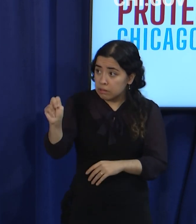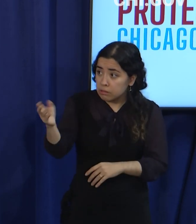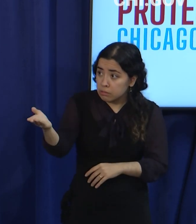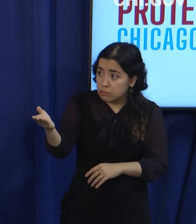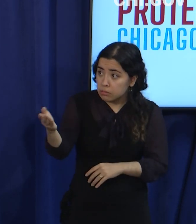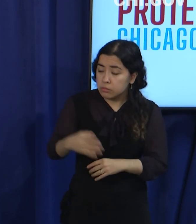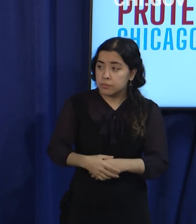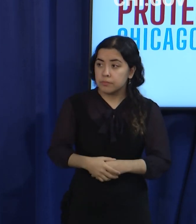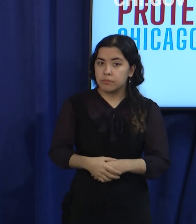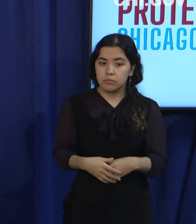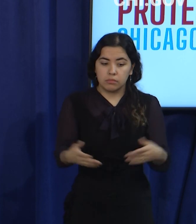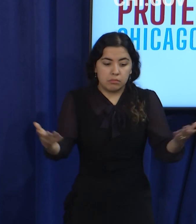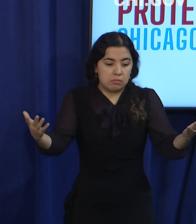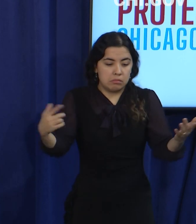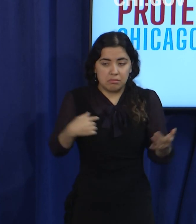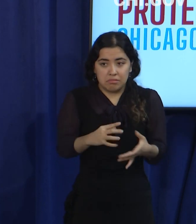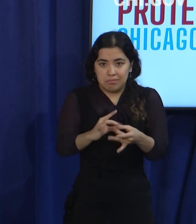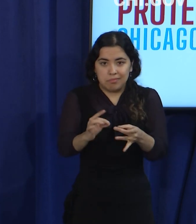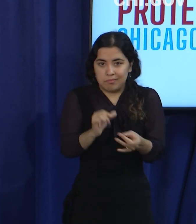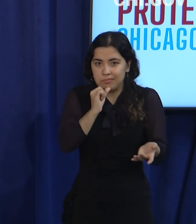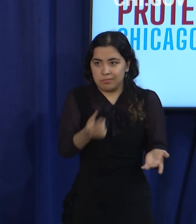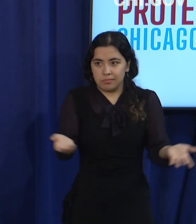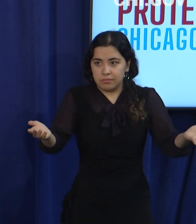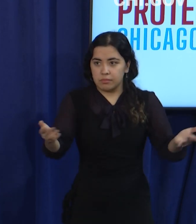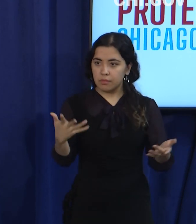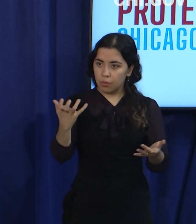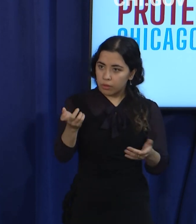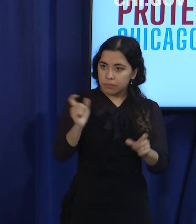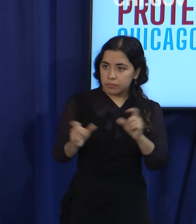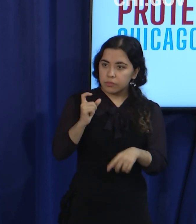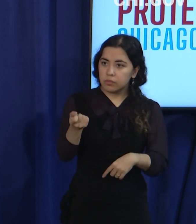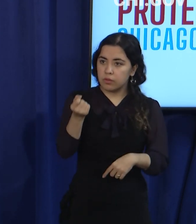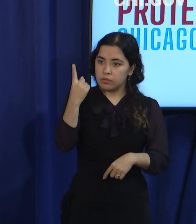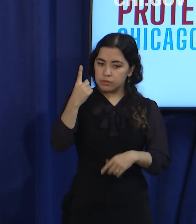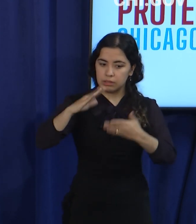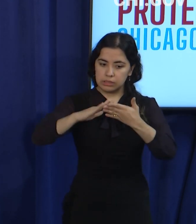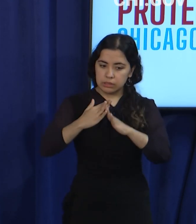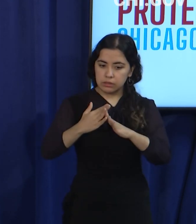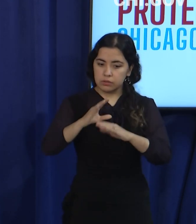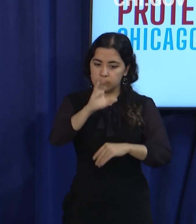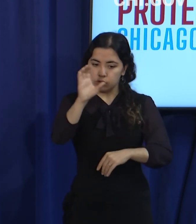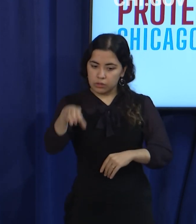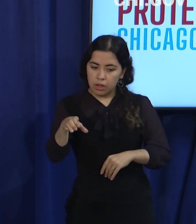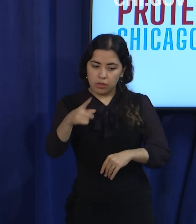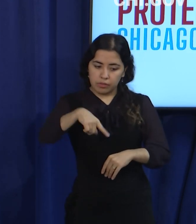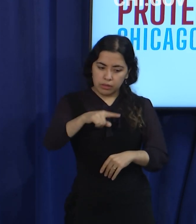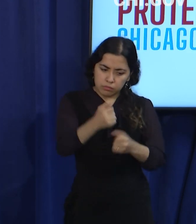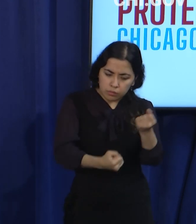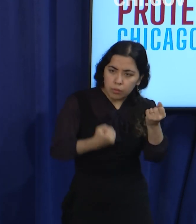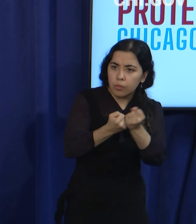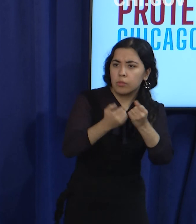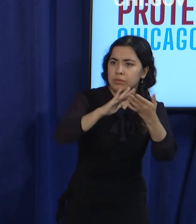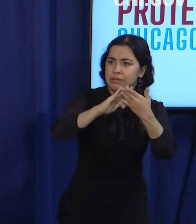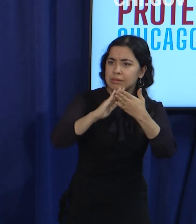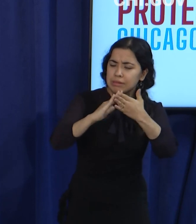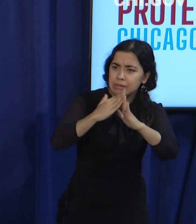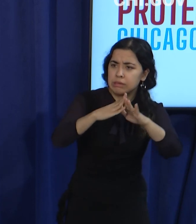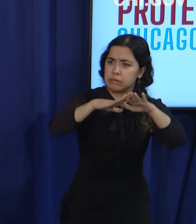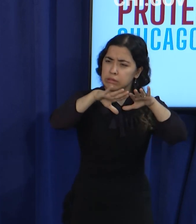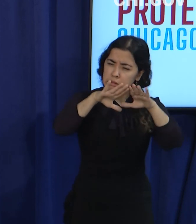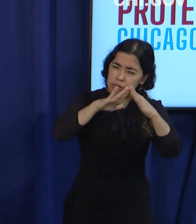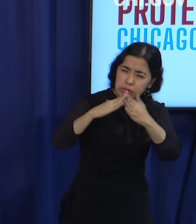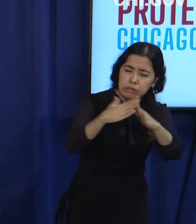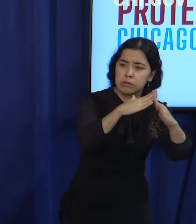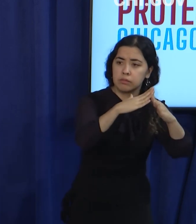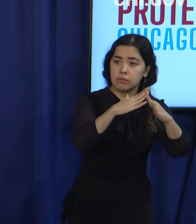people who understand the importance of cities, that are going to stand up and support cities, that have the